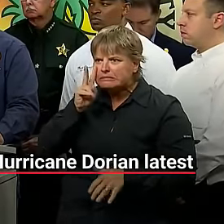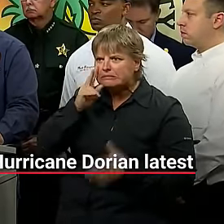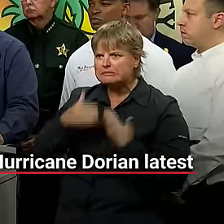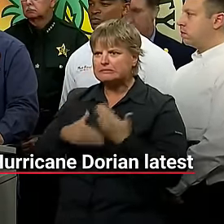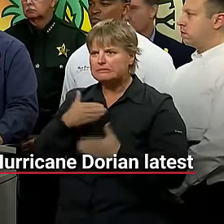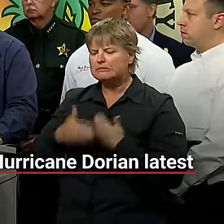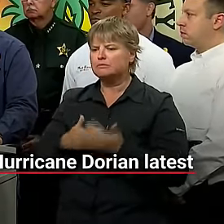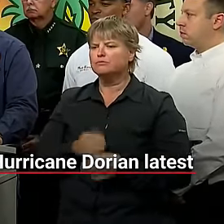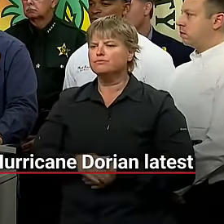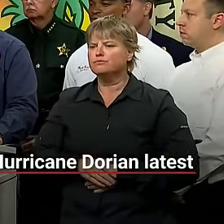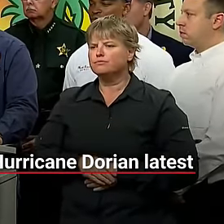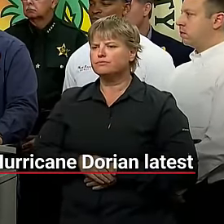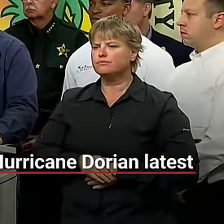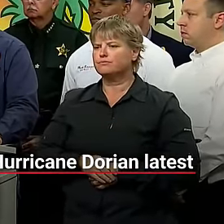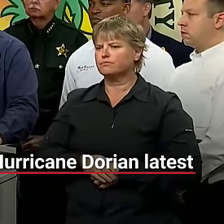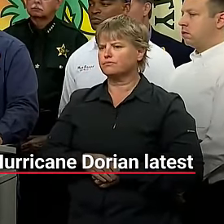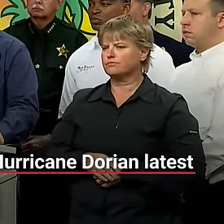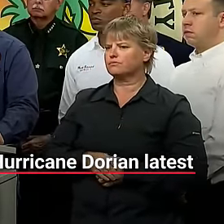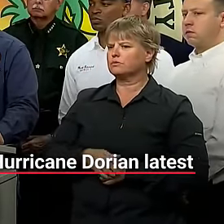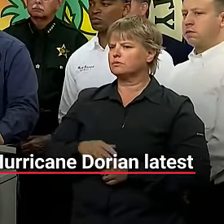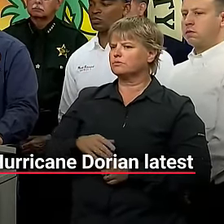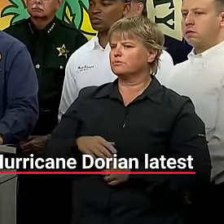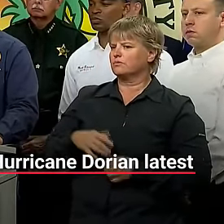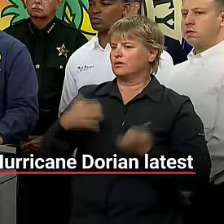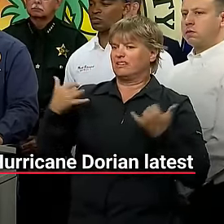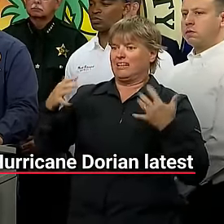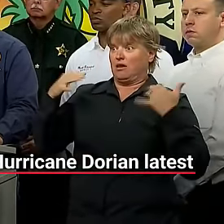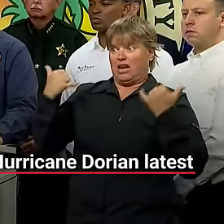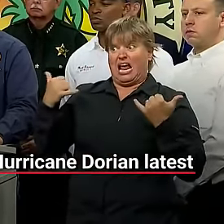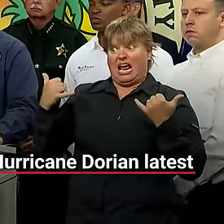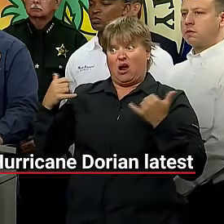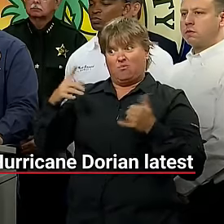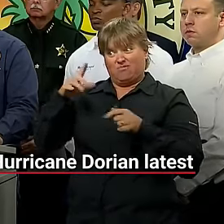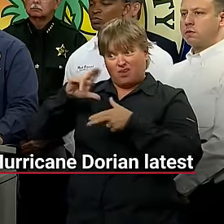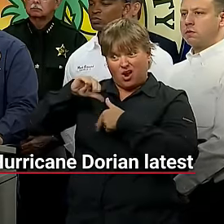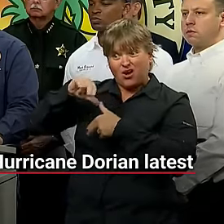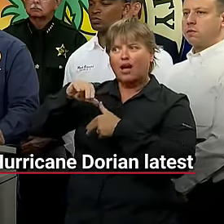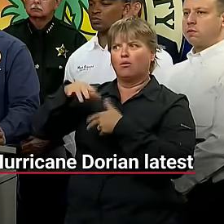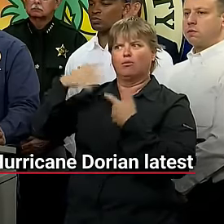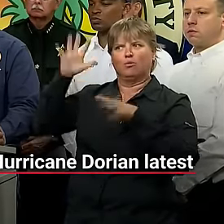significant amount of rainfall. And so we're in contact with the Army Corps.